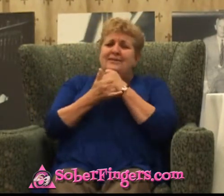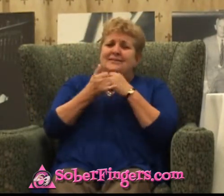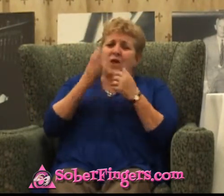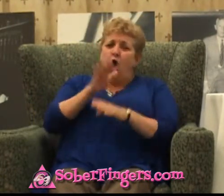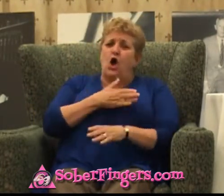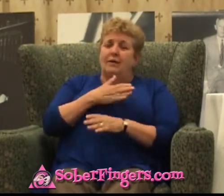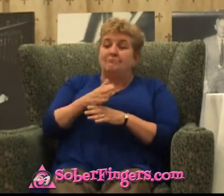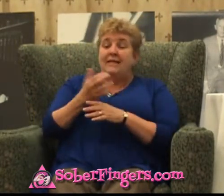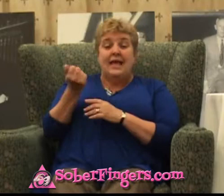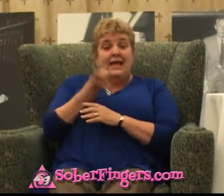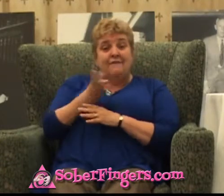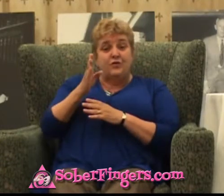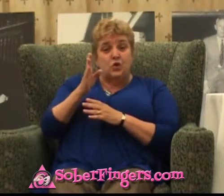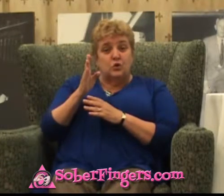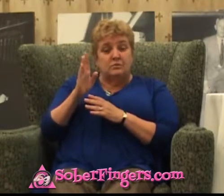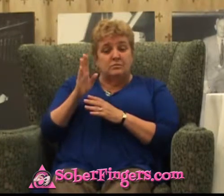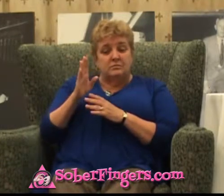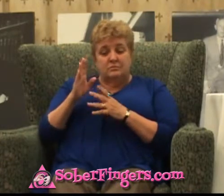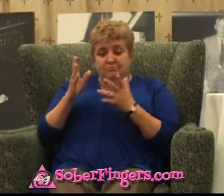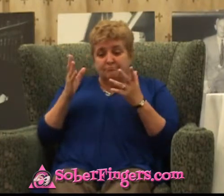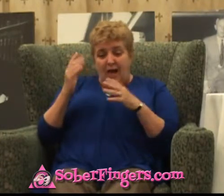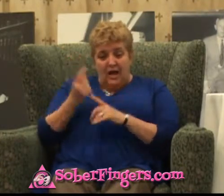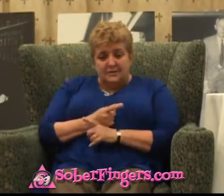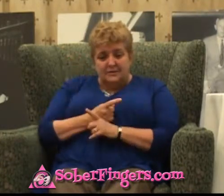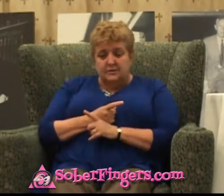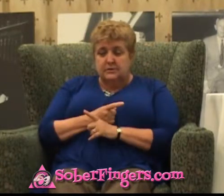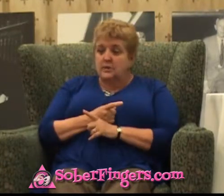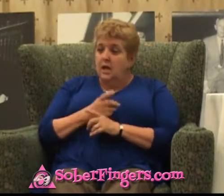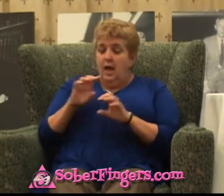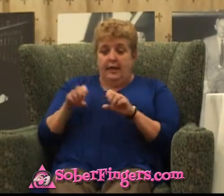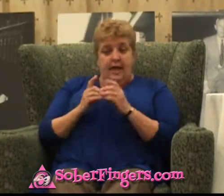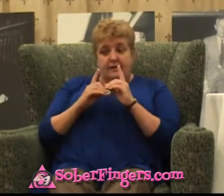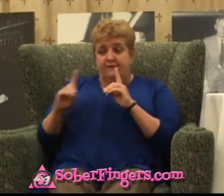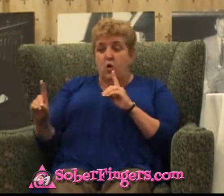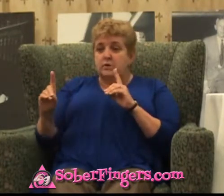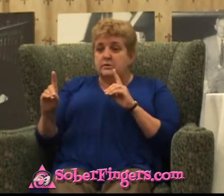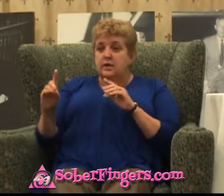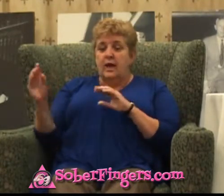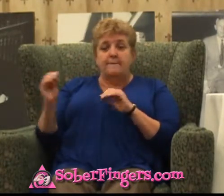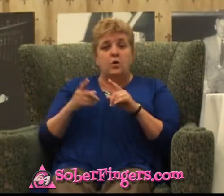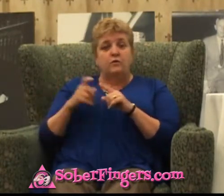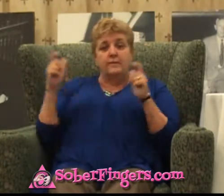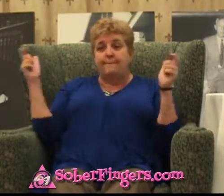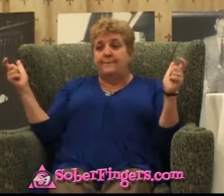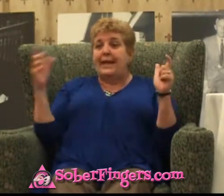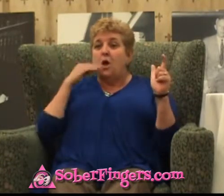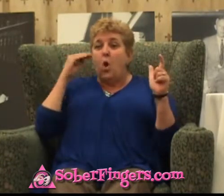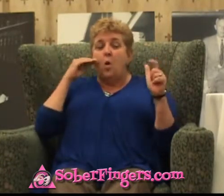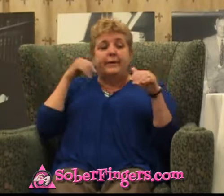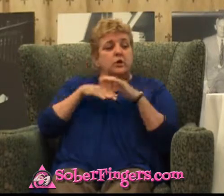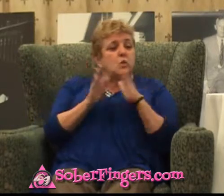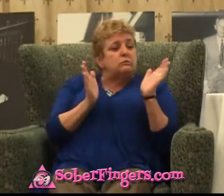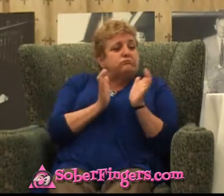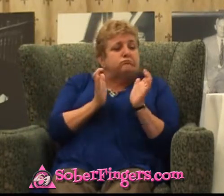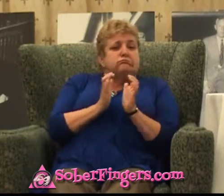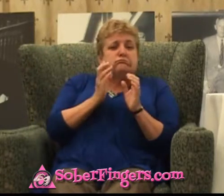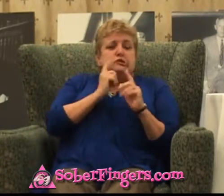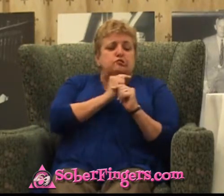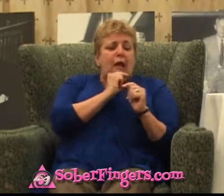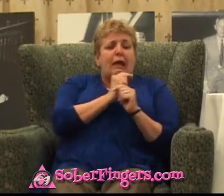my dog died, my dad died, I got divorced, and I moved from a big, beautiful home into a little tiny single wide trailer that if you made a pot of coffee and took a shower